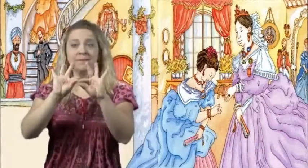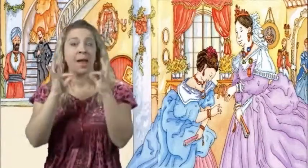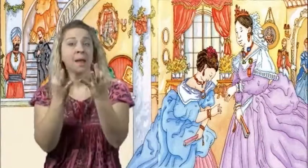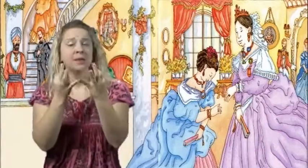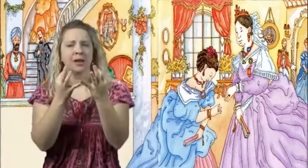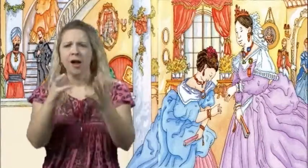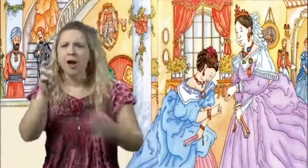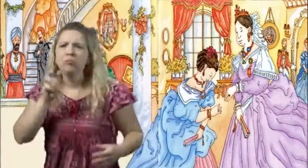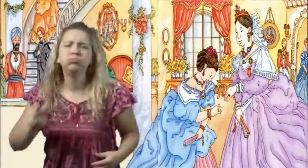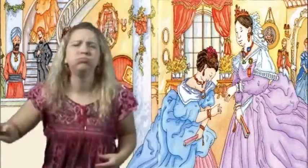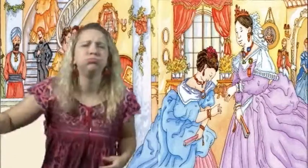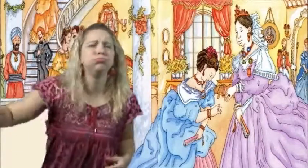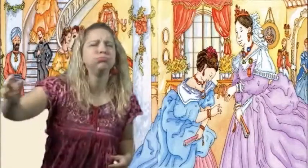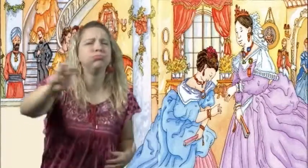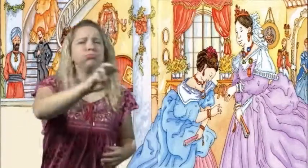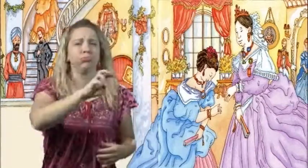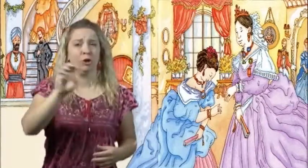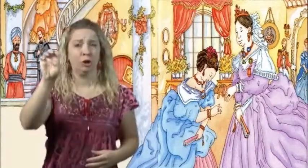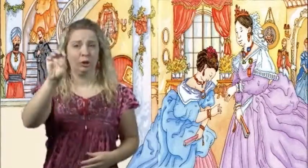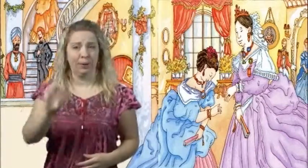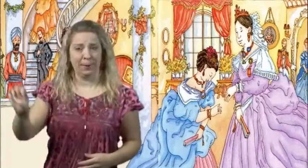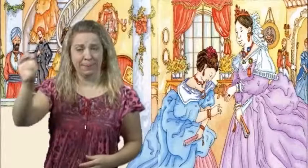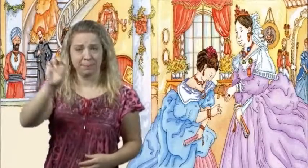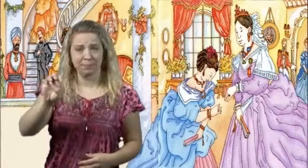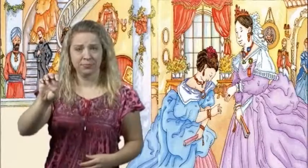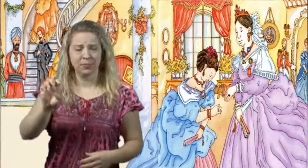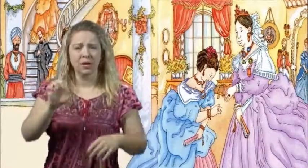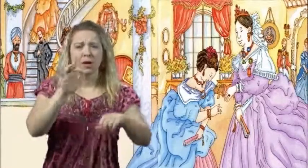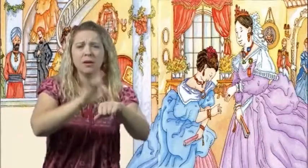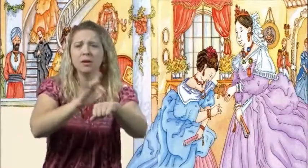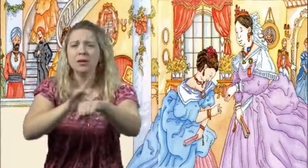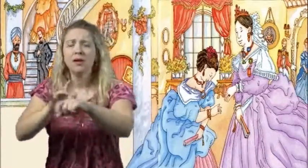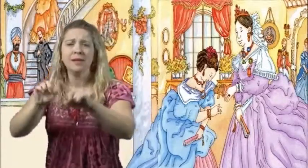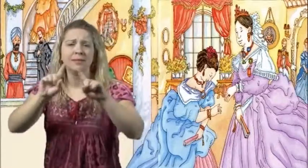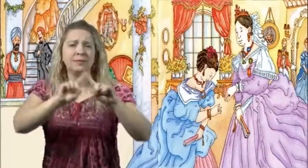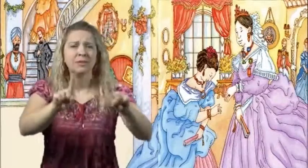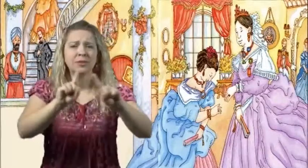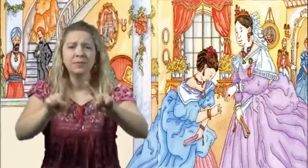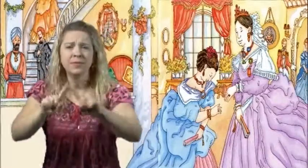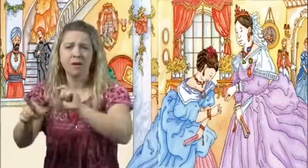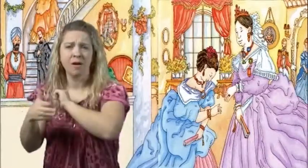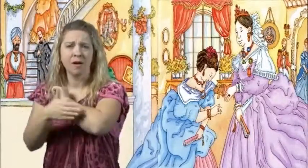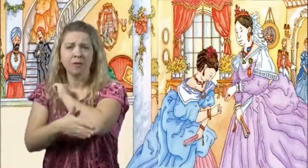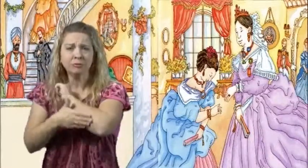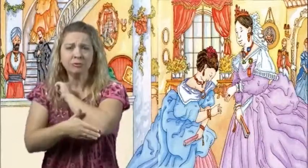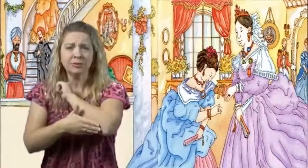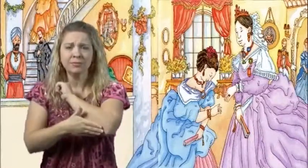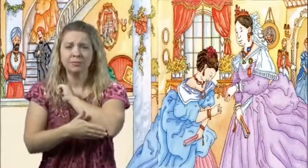In September 1837, the Nightingales traveled to France, Italy, and Switzerland.